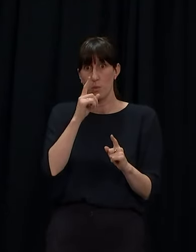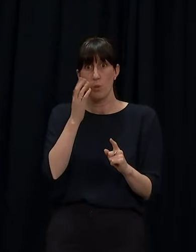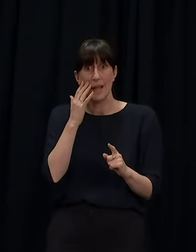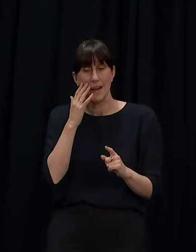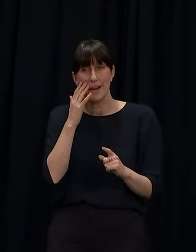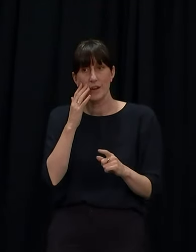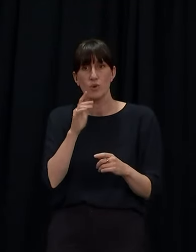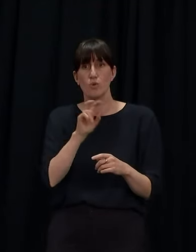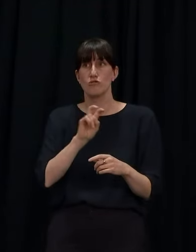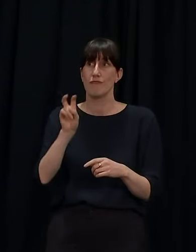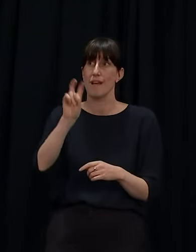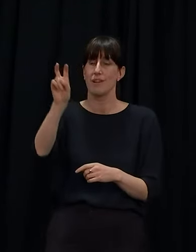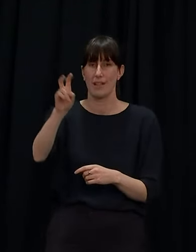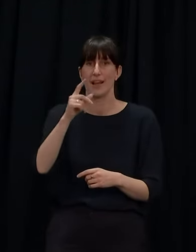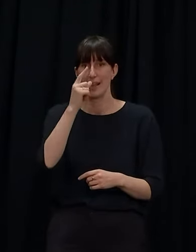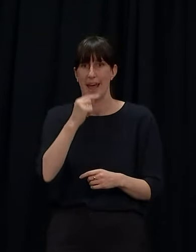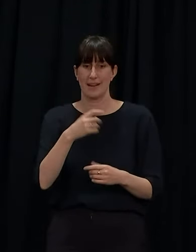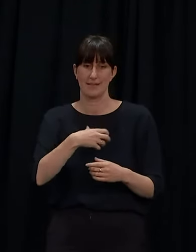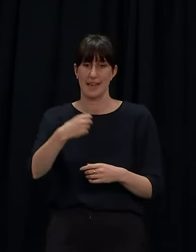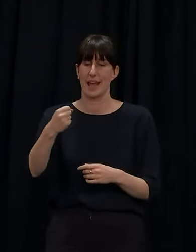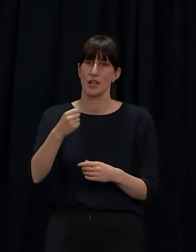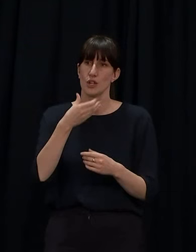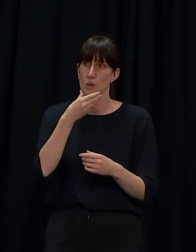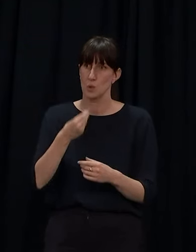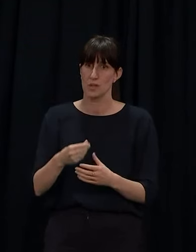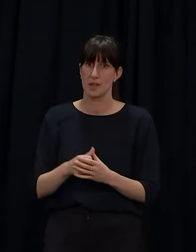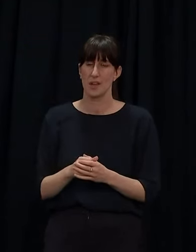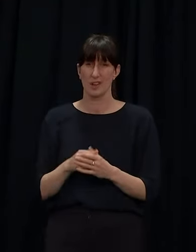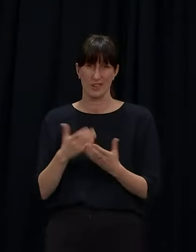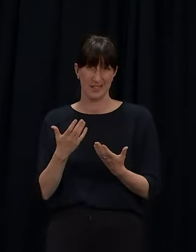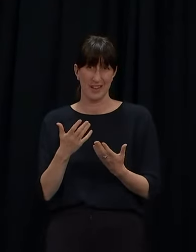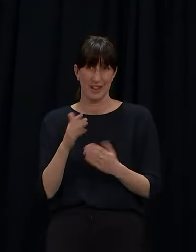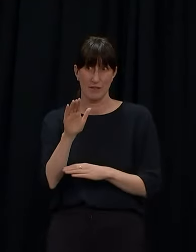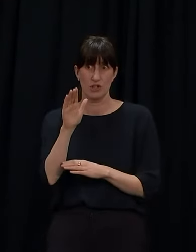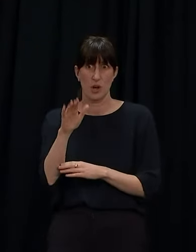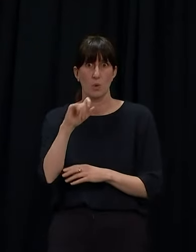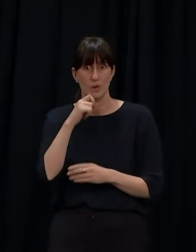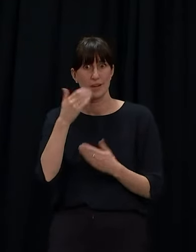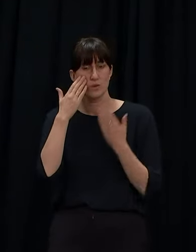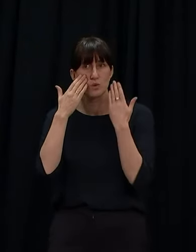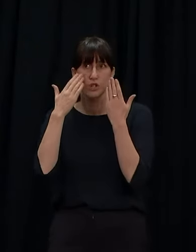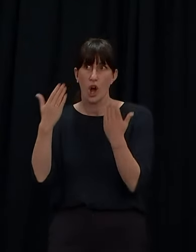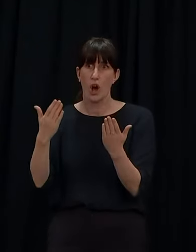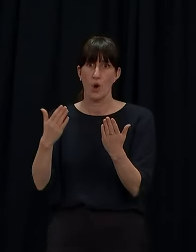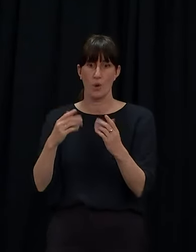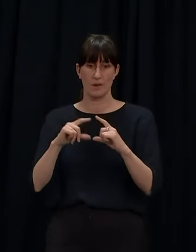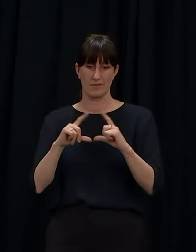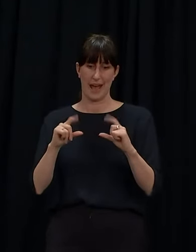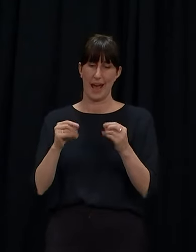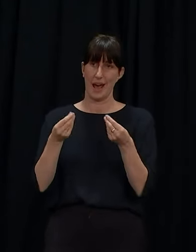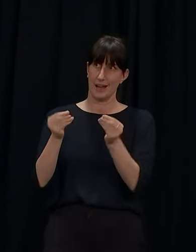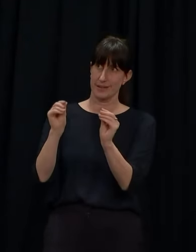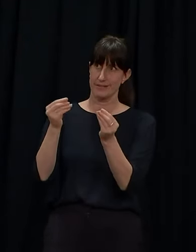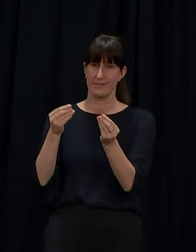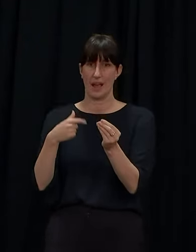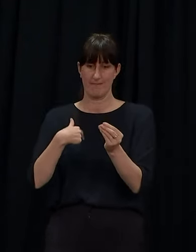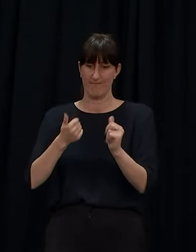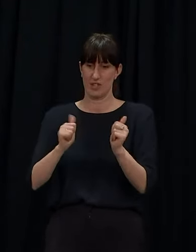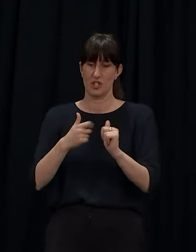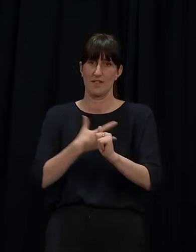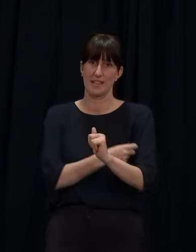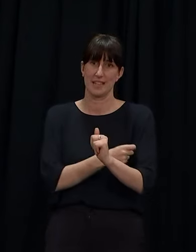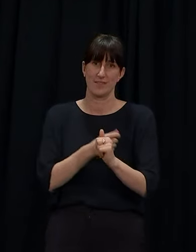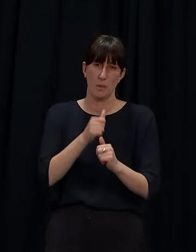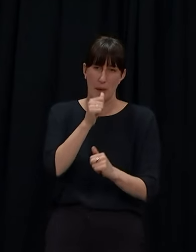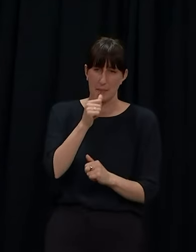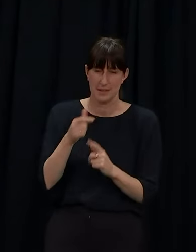pubs, clubs. Can I just ask a couple of questions on behalf of colleagues, please? Sure, and then I'll come to you. The saline slip-ups, how come